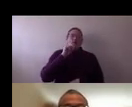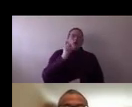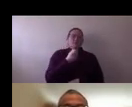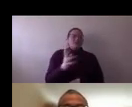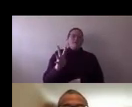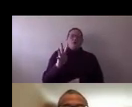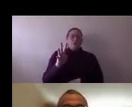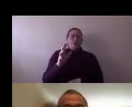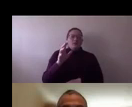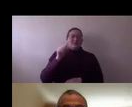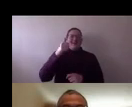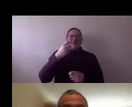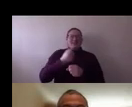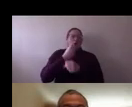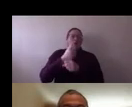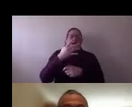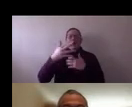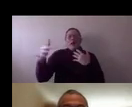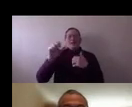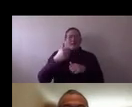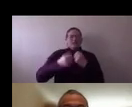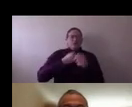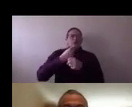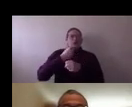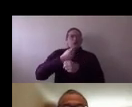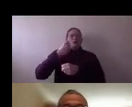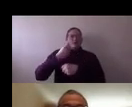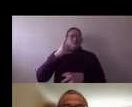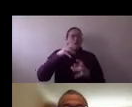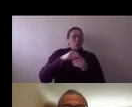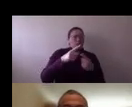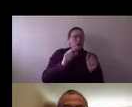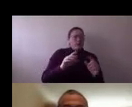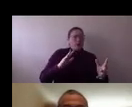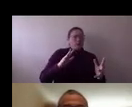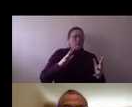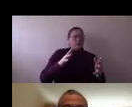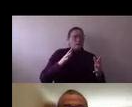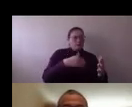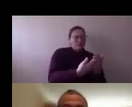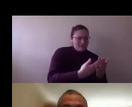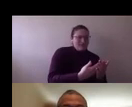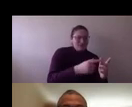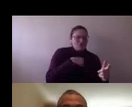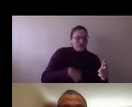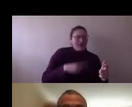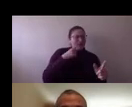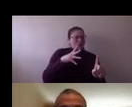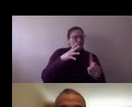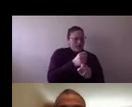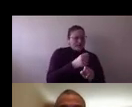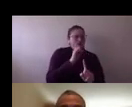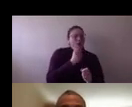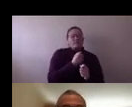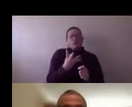including during the Japanese invasion of China. I think she was actually arrested by the Japanese military for a few